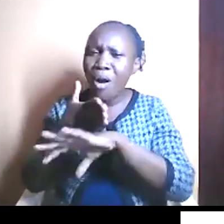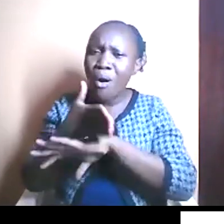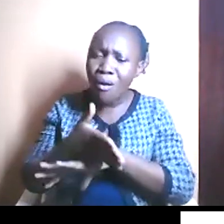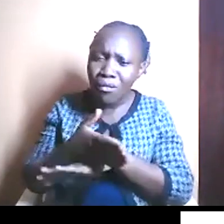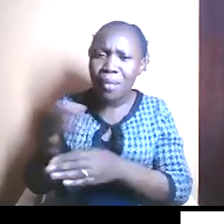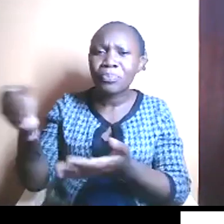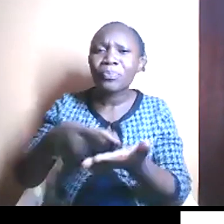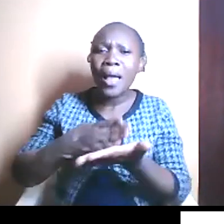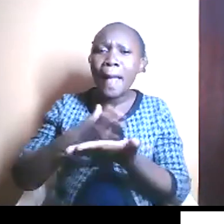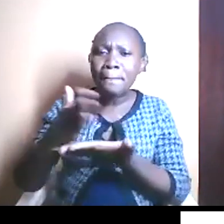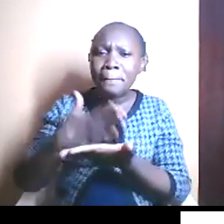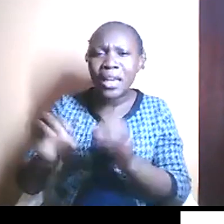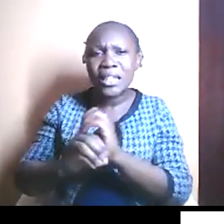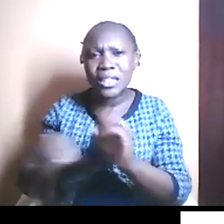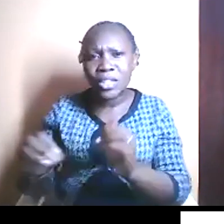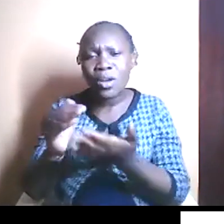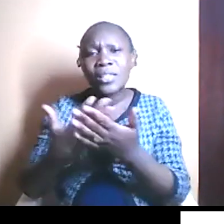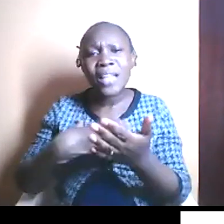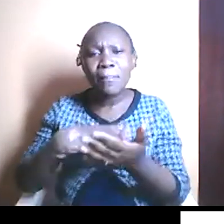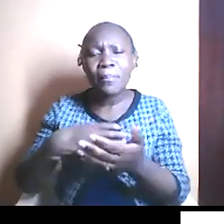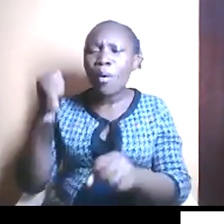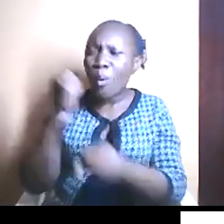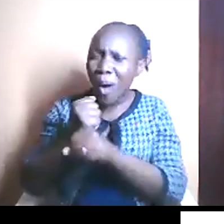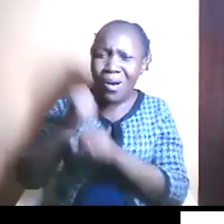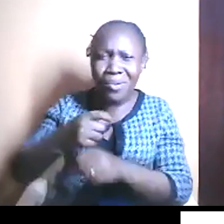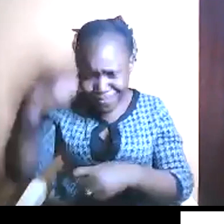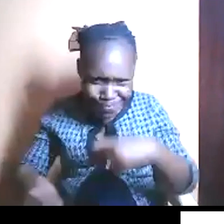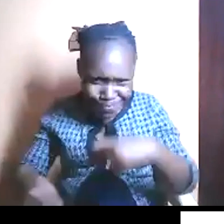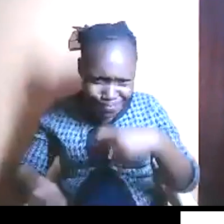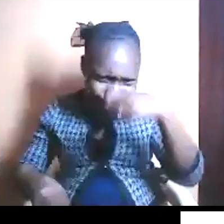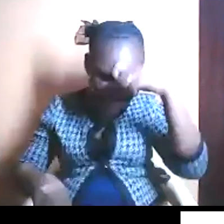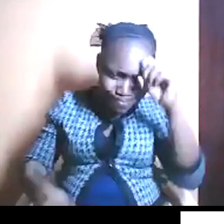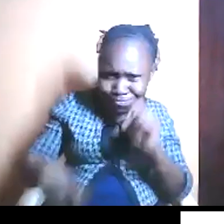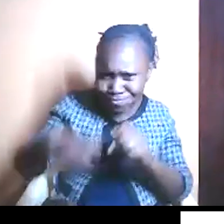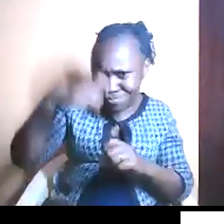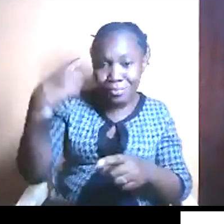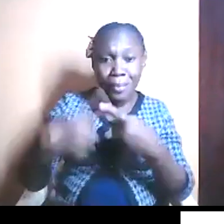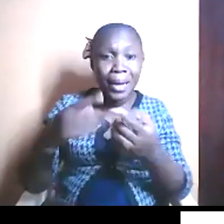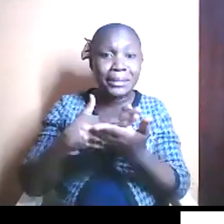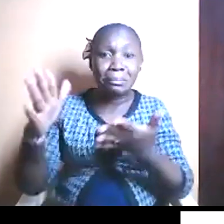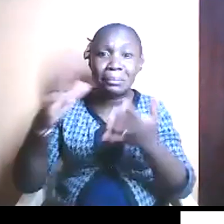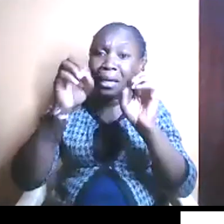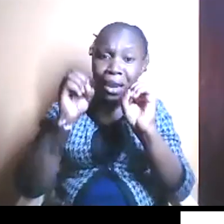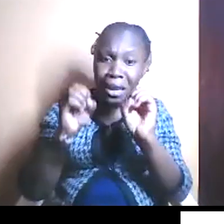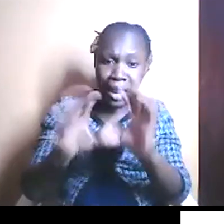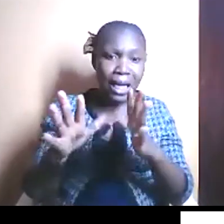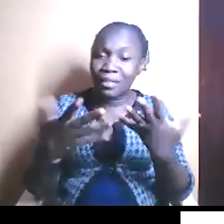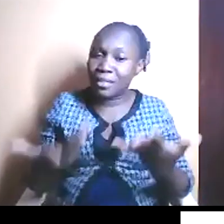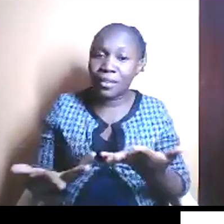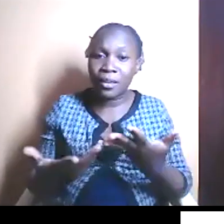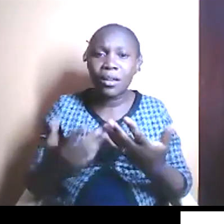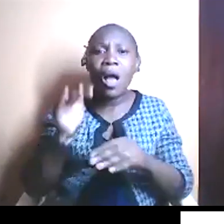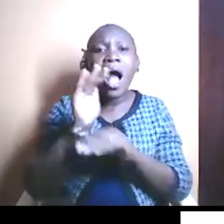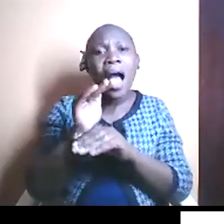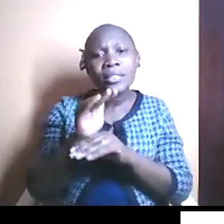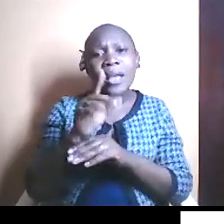of options. In Swahili, we say, kazi bila mshahara. It's too much work and too little money. So must you continue to put up